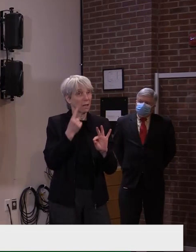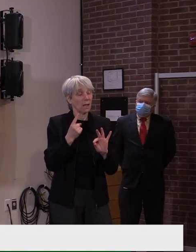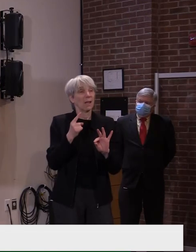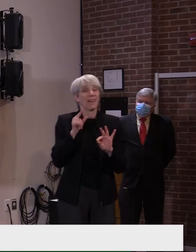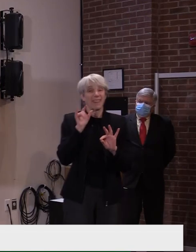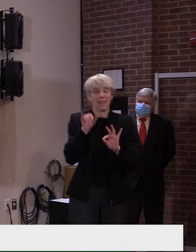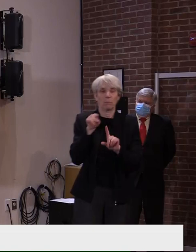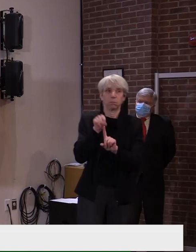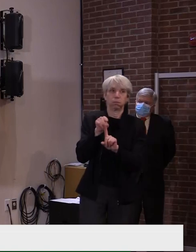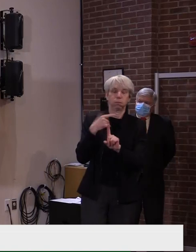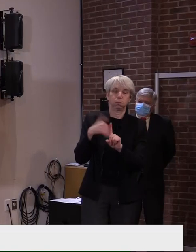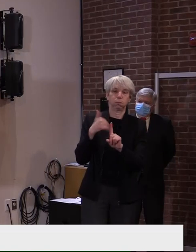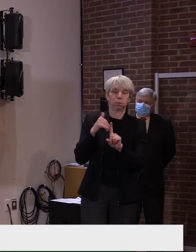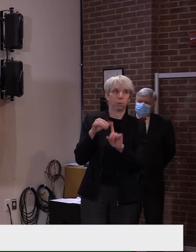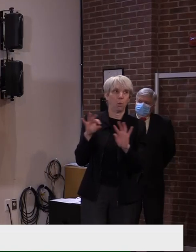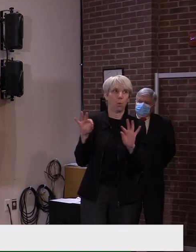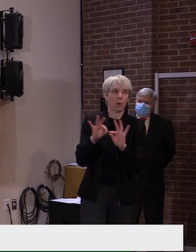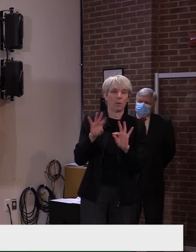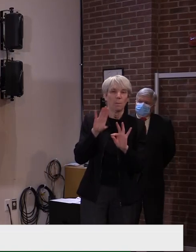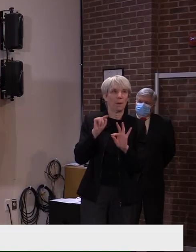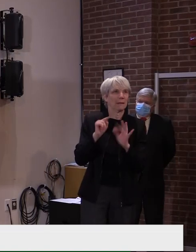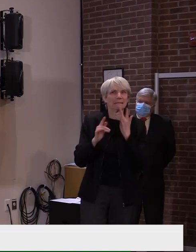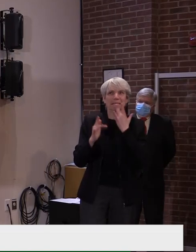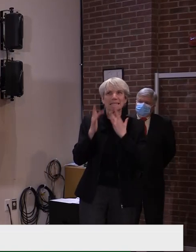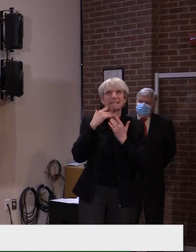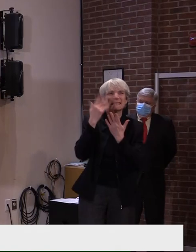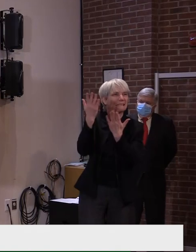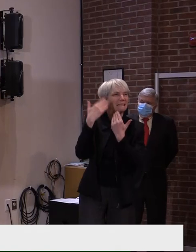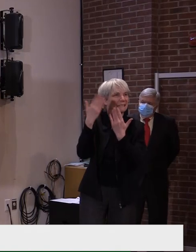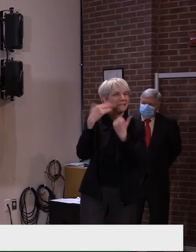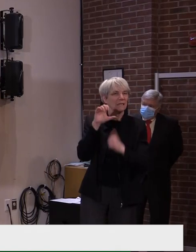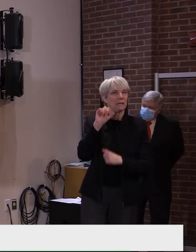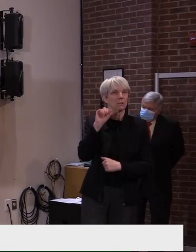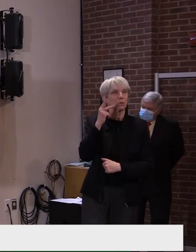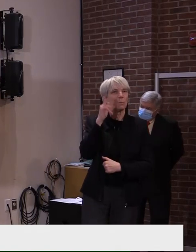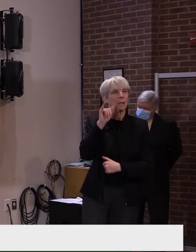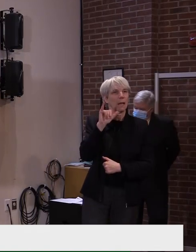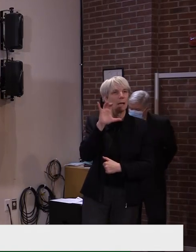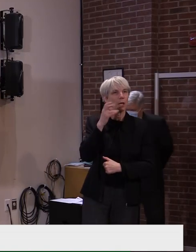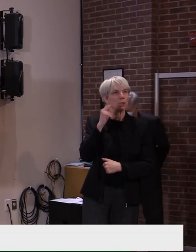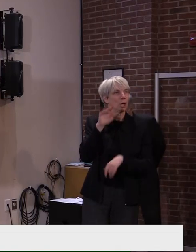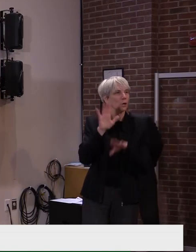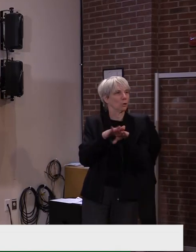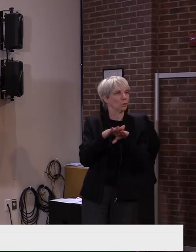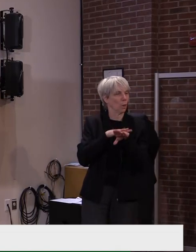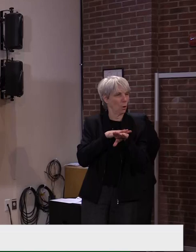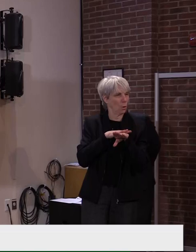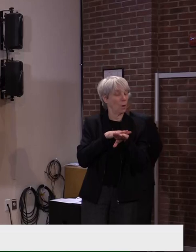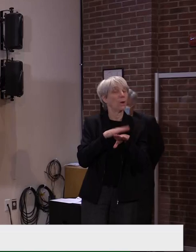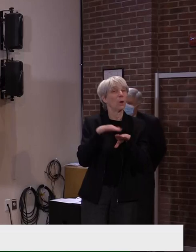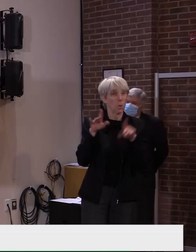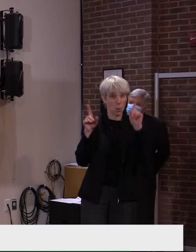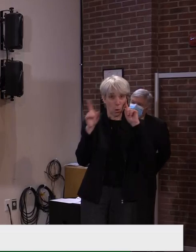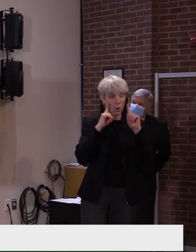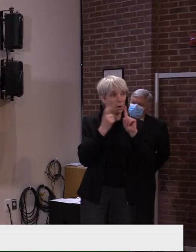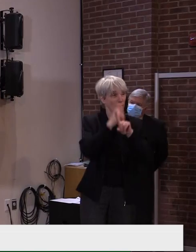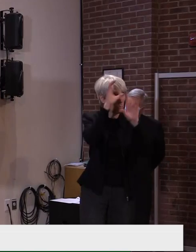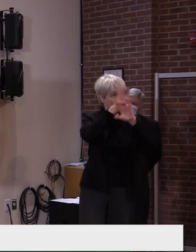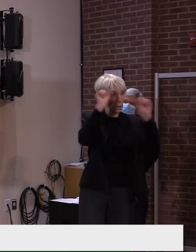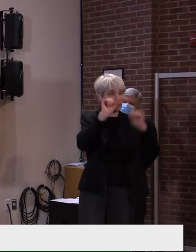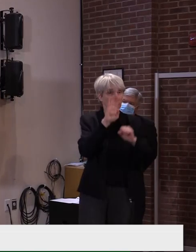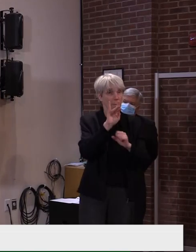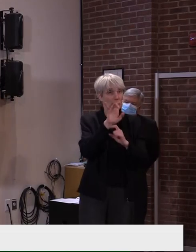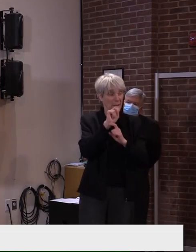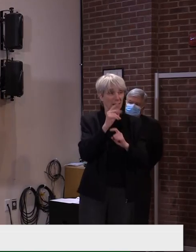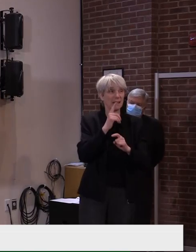that doesn't have full supply chain yet. Sometime in January, as you've heard from President Biden, you know, that half